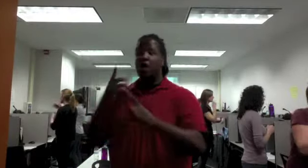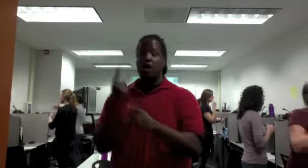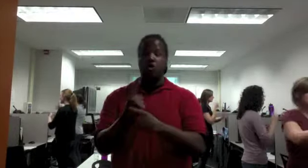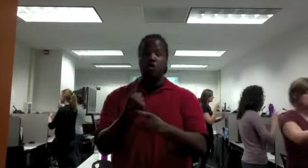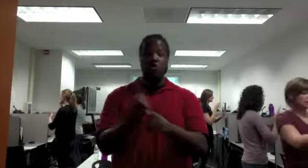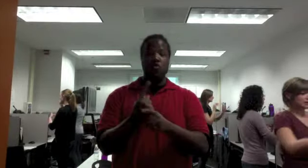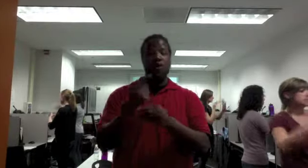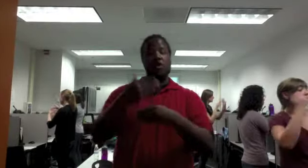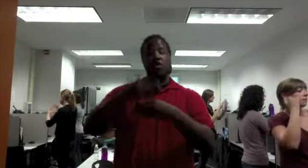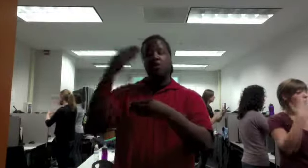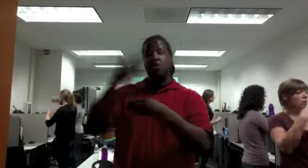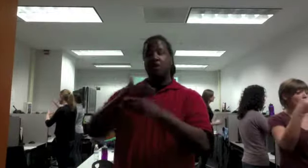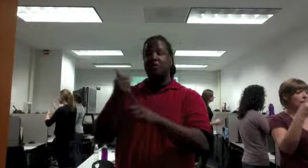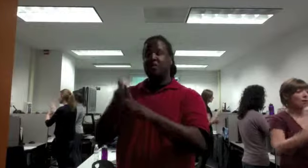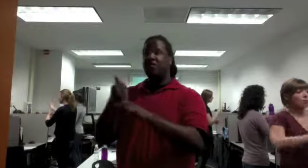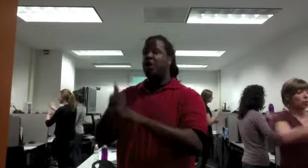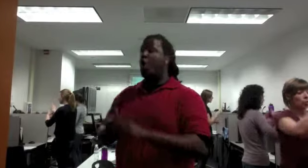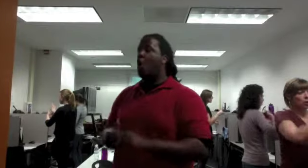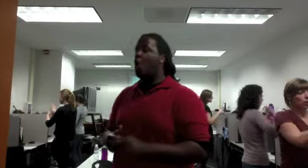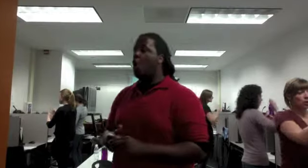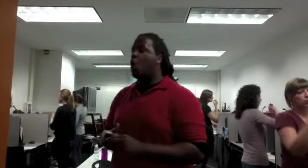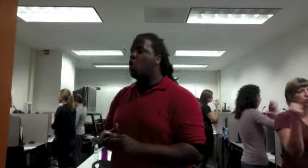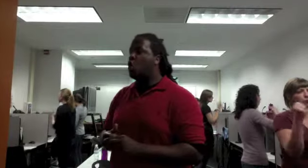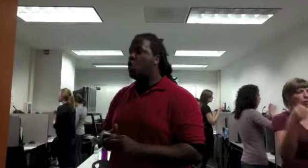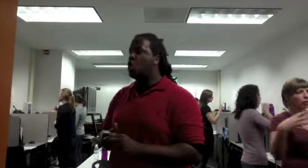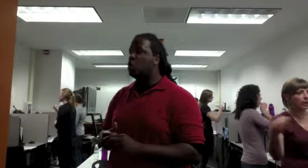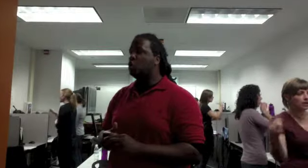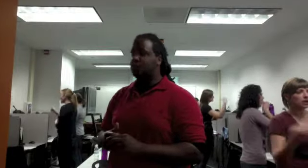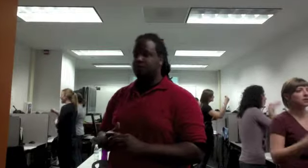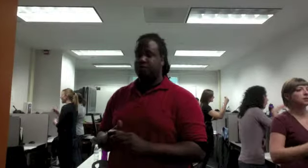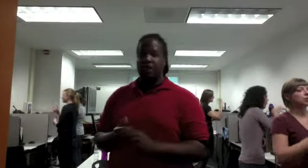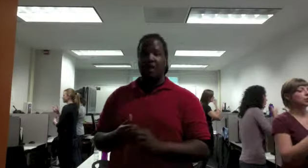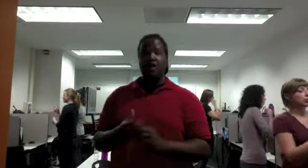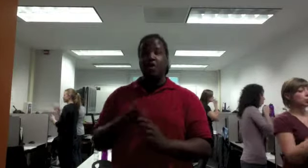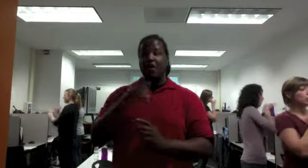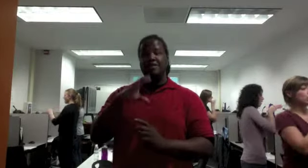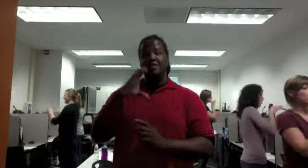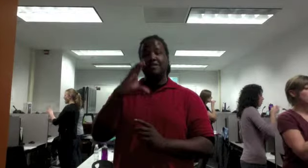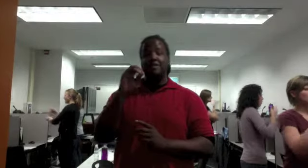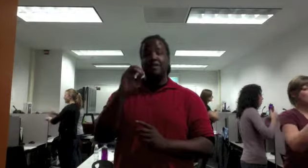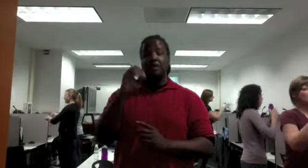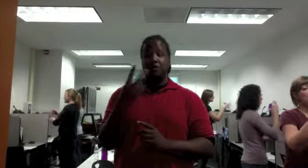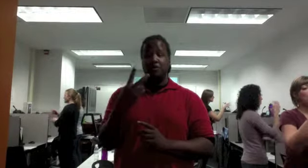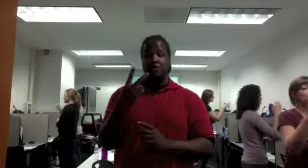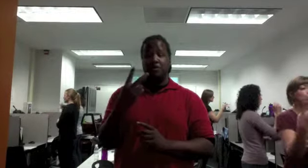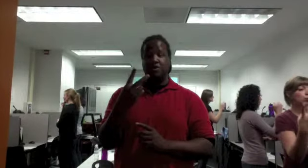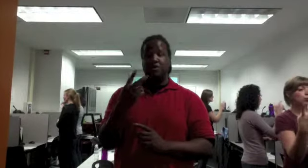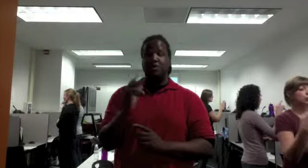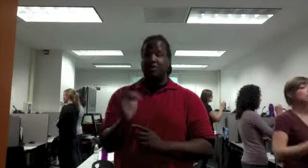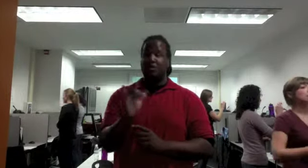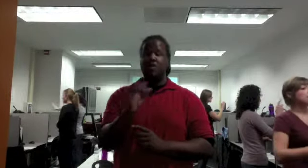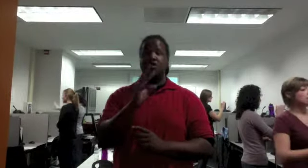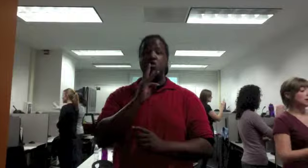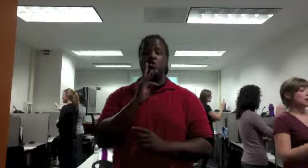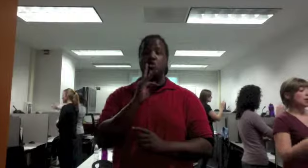up to a window itself, and you breathe on the window. You have, every time you exhale carbon dioxide, other gases, as well as water